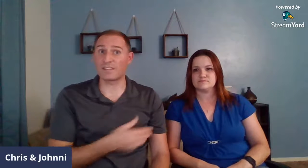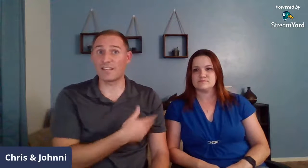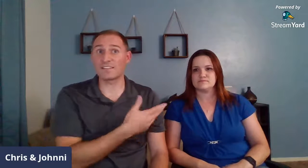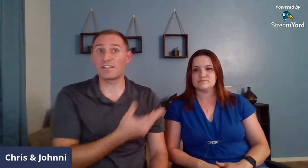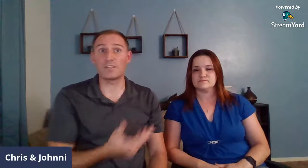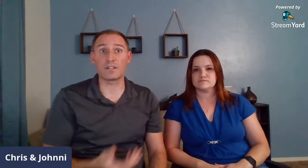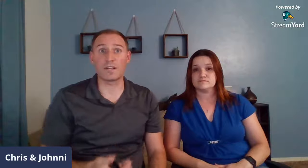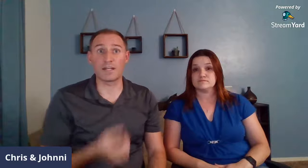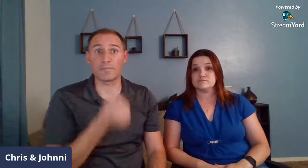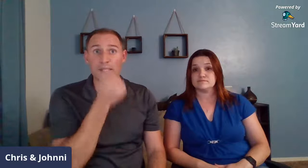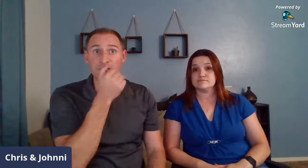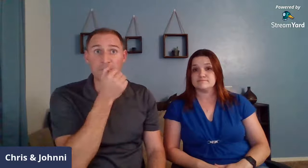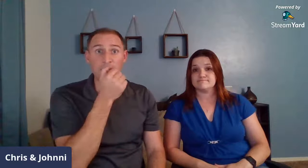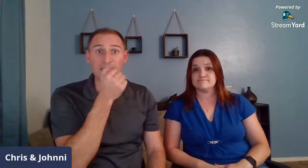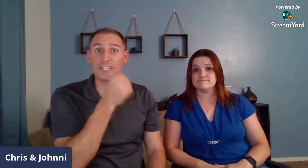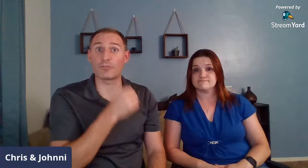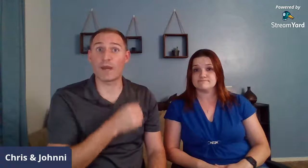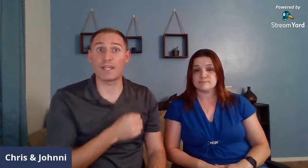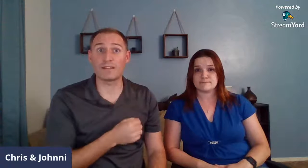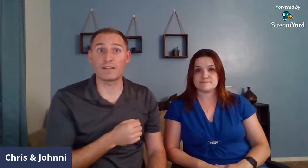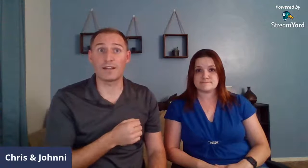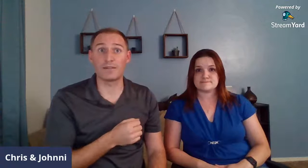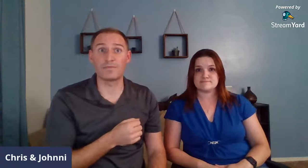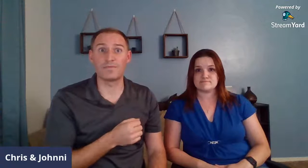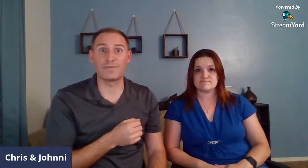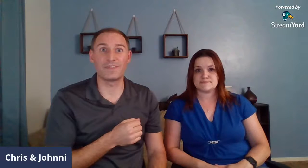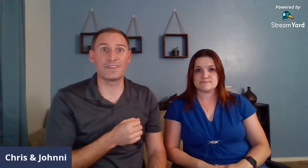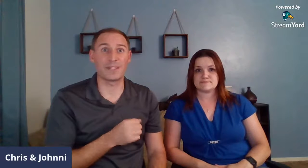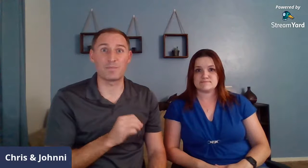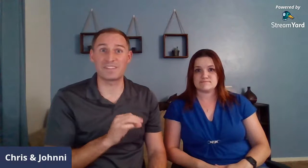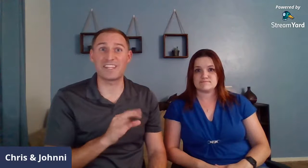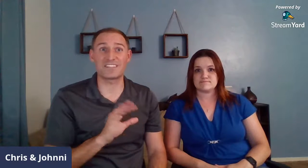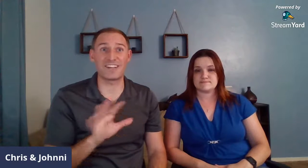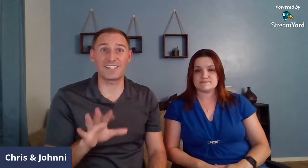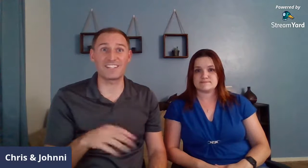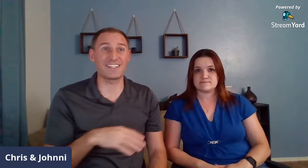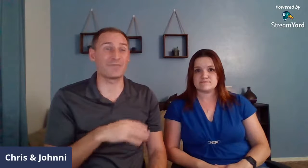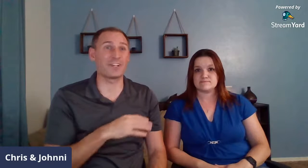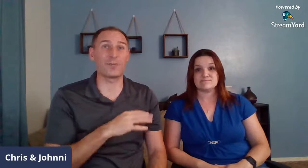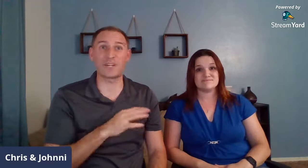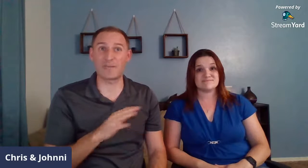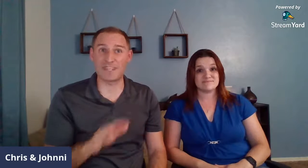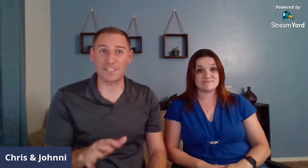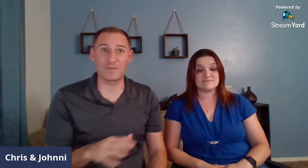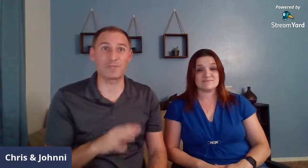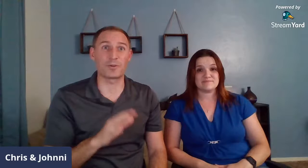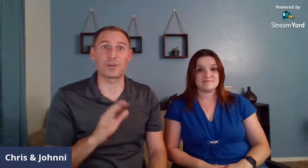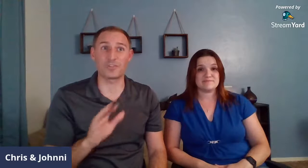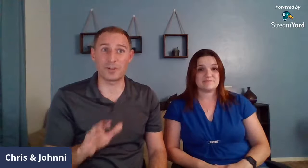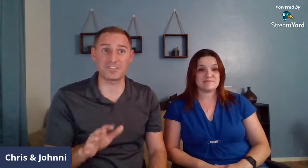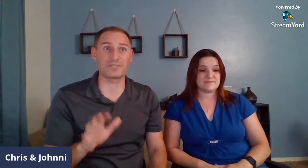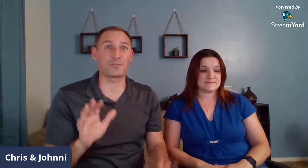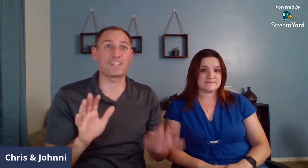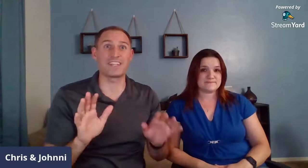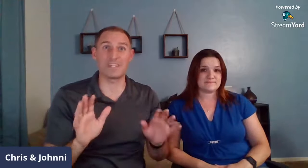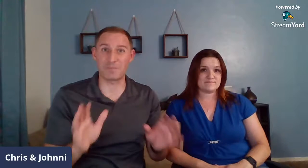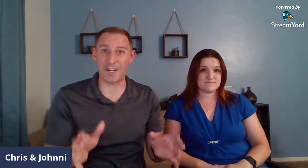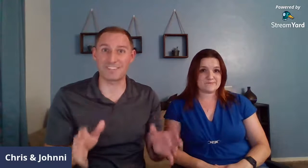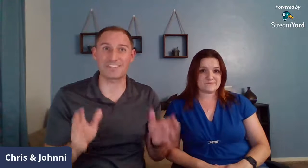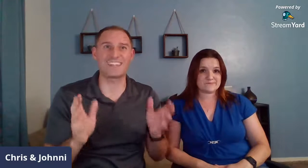us included, because we want to get it right. And mistakes are ugly and we don't want to make them. And we're adults. We get embarrassed